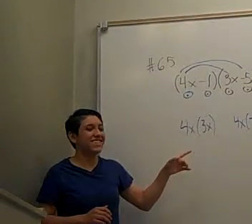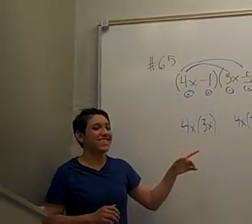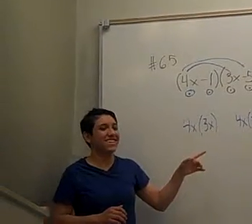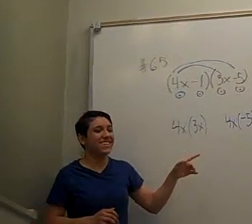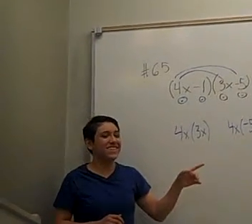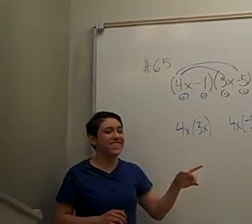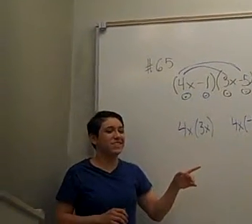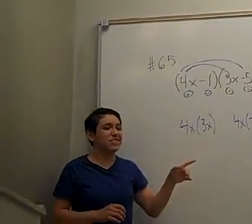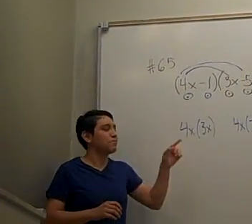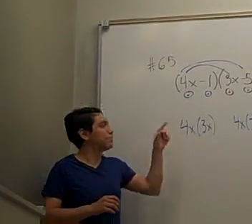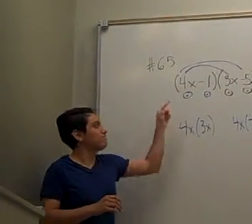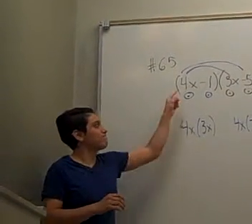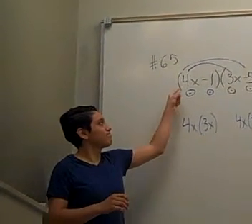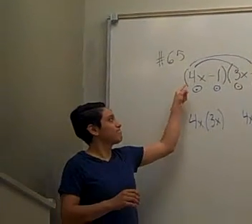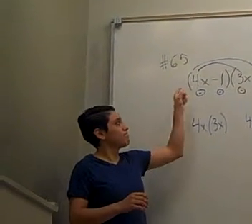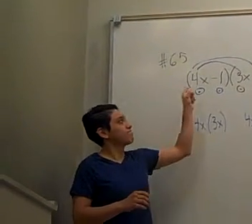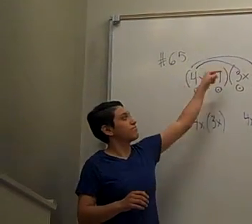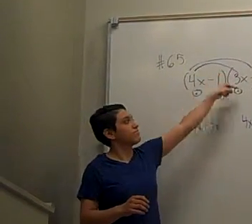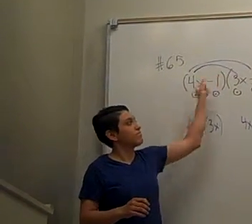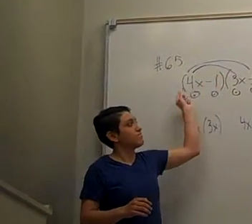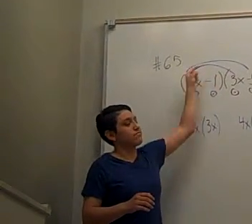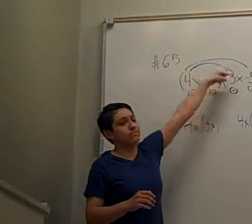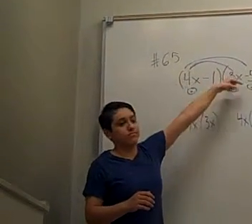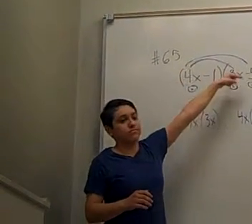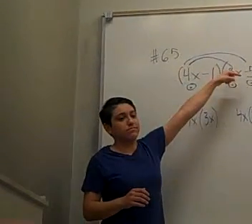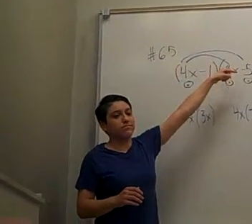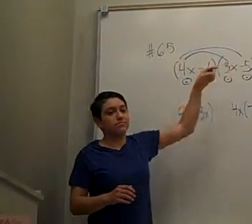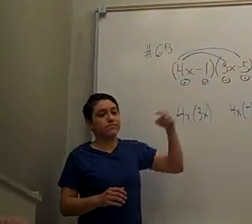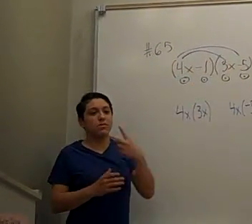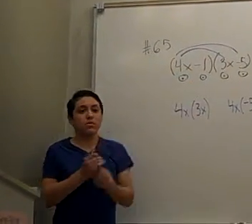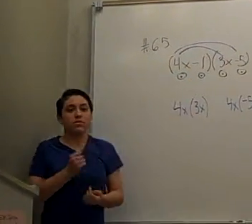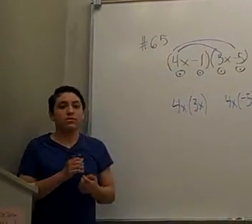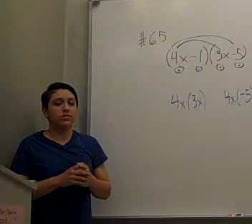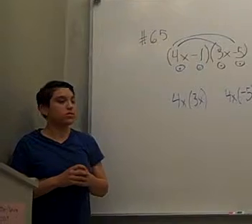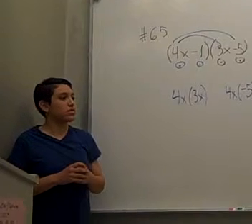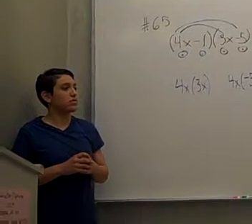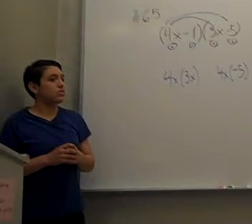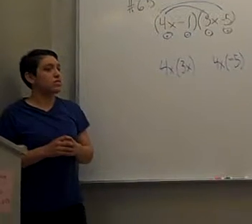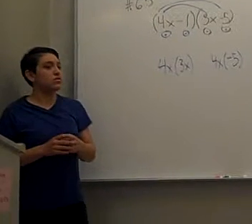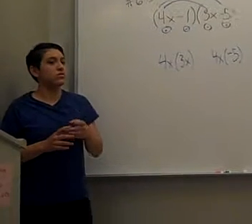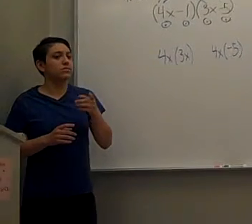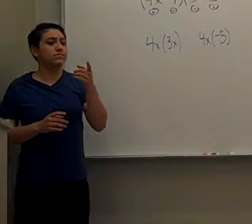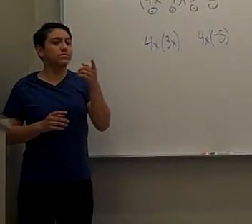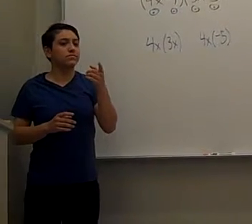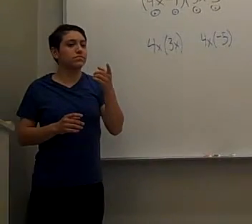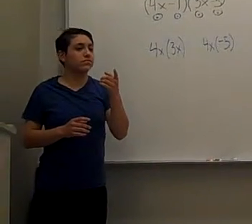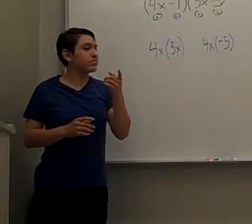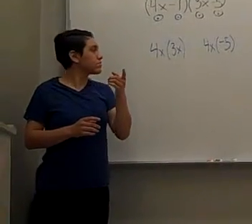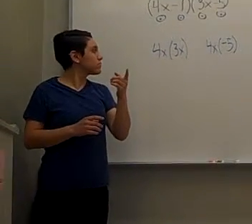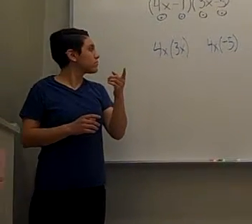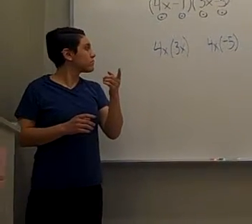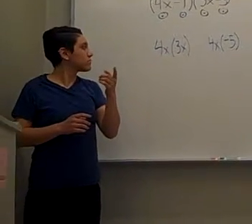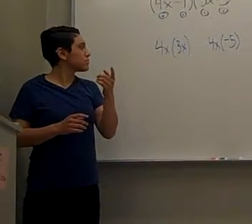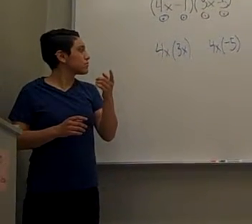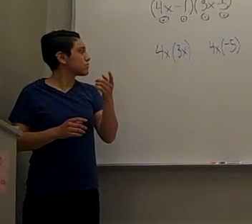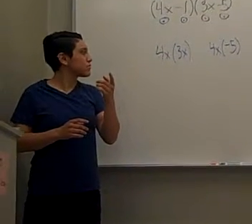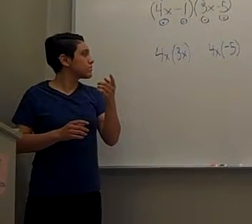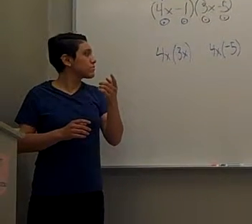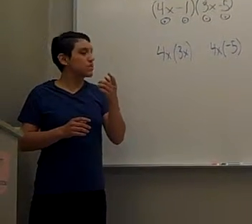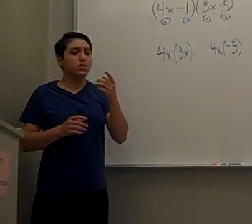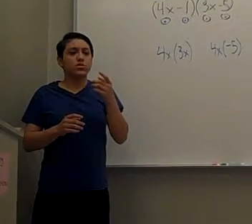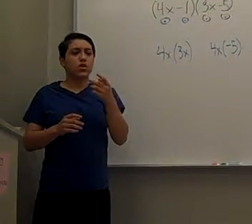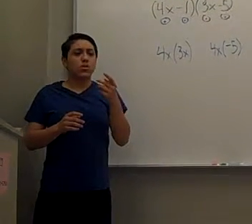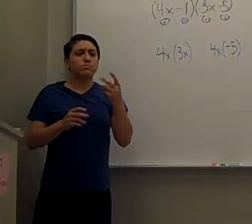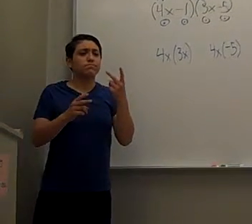All right. And Miguel had asked an awesome question. What operation am I supposed to write in between these?